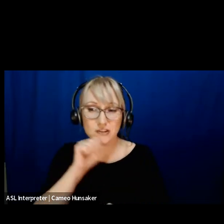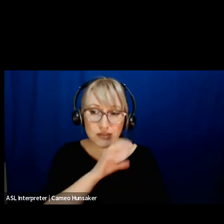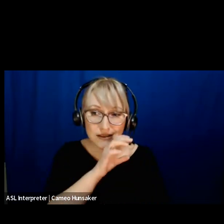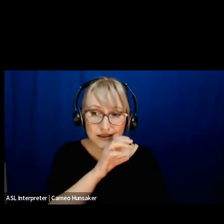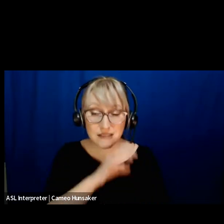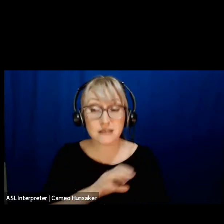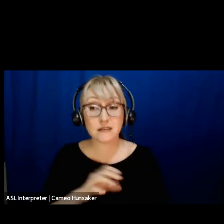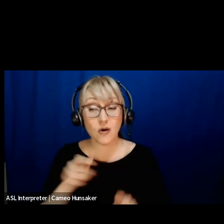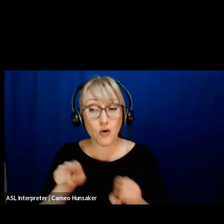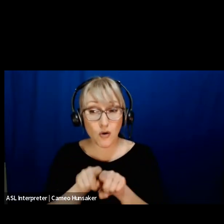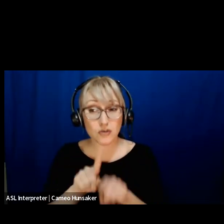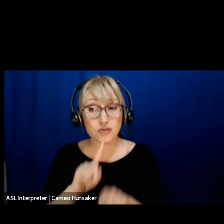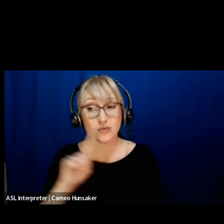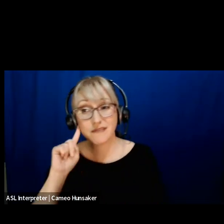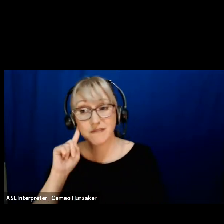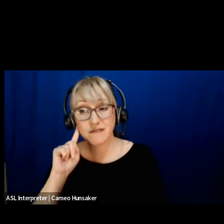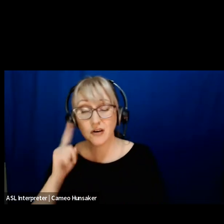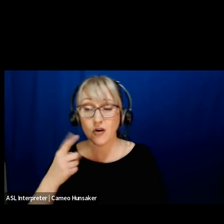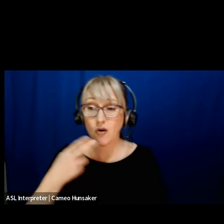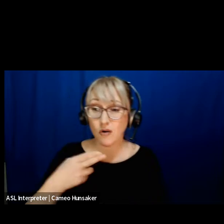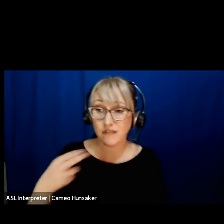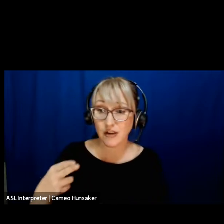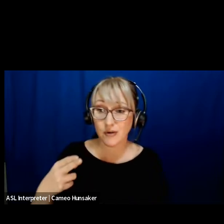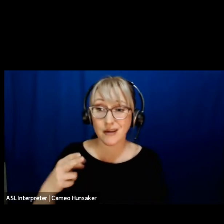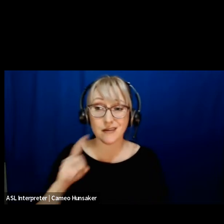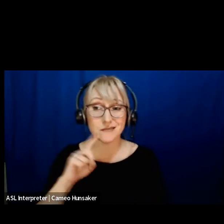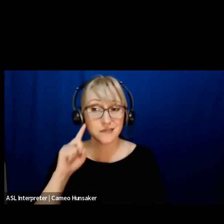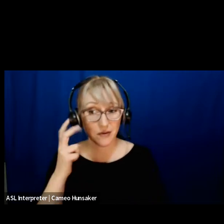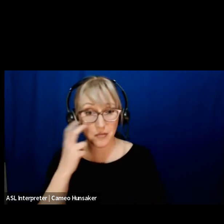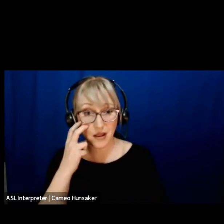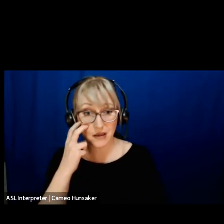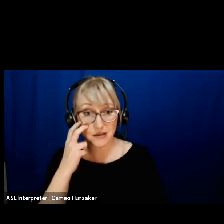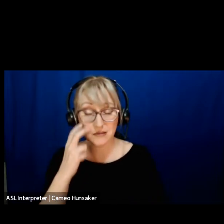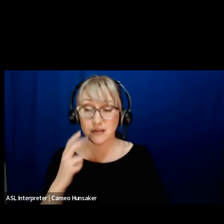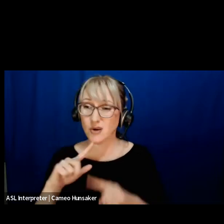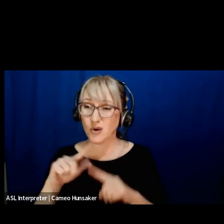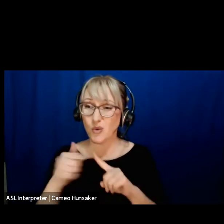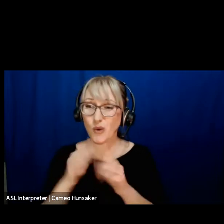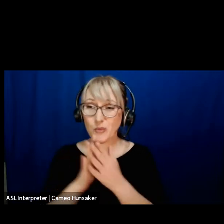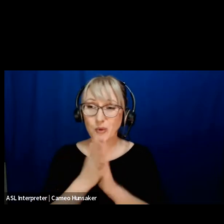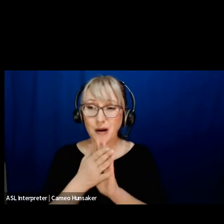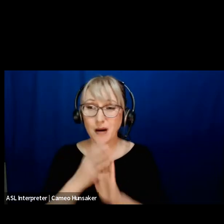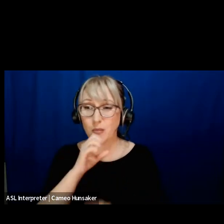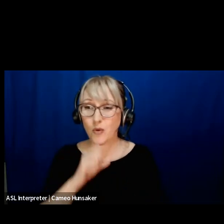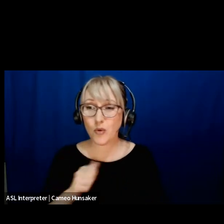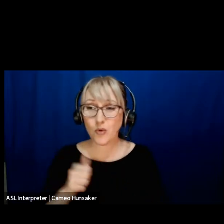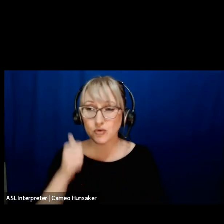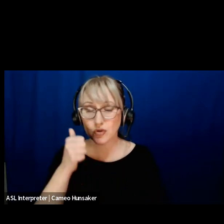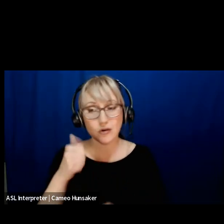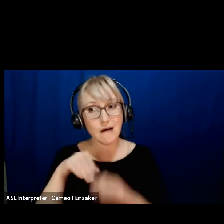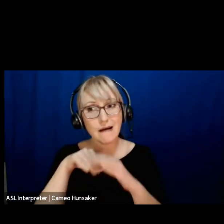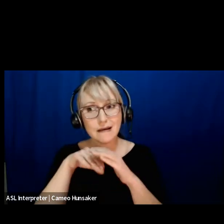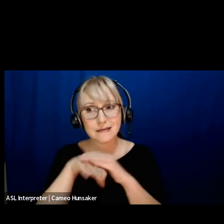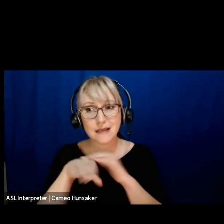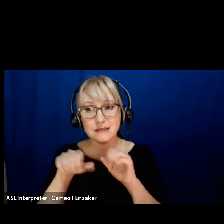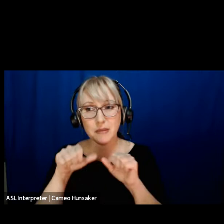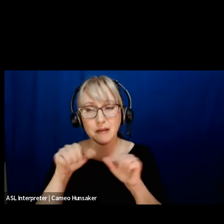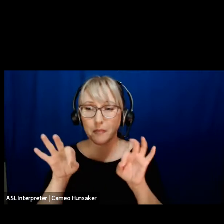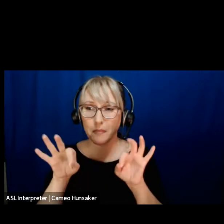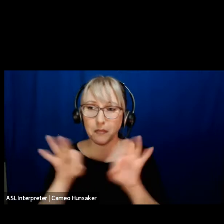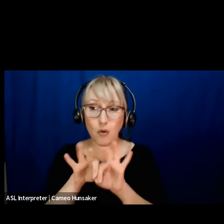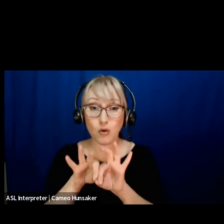we age, accessibility is so very, very important. So we have on March